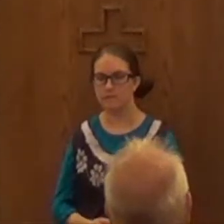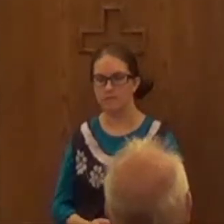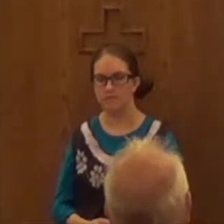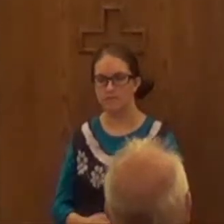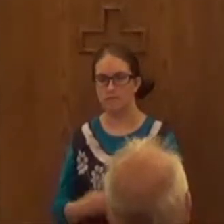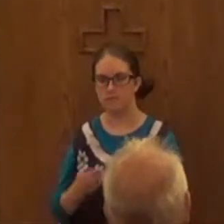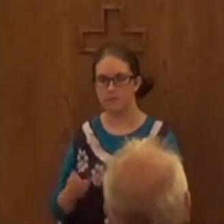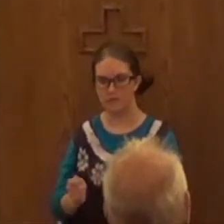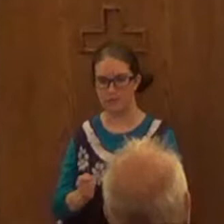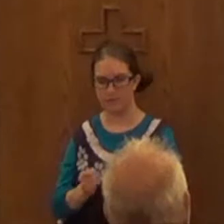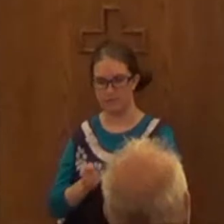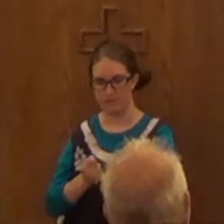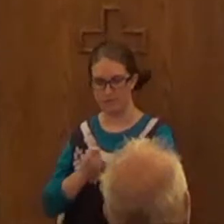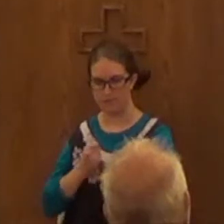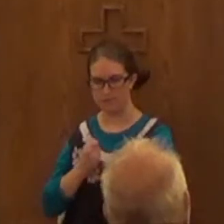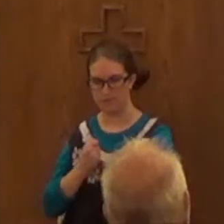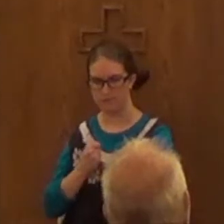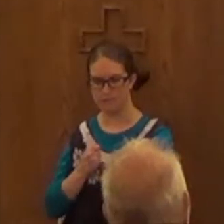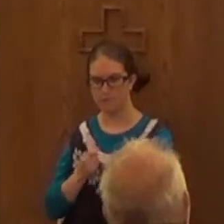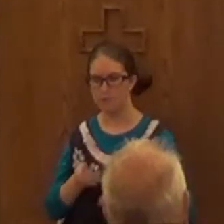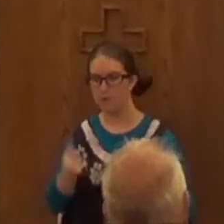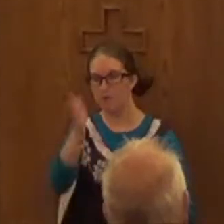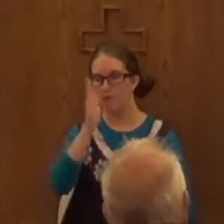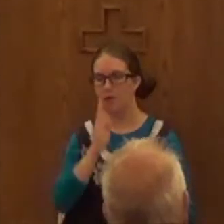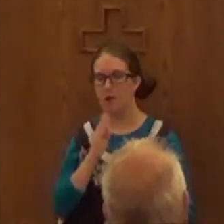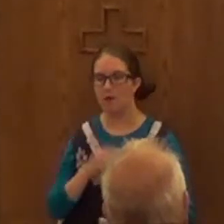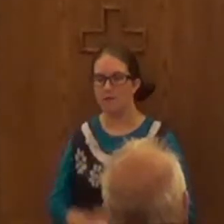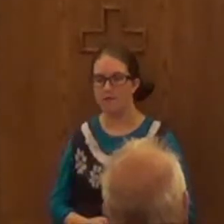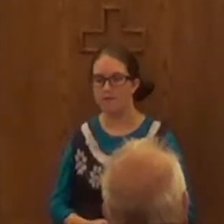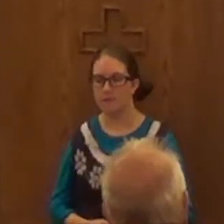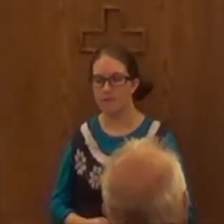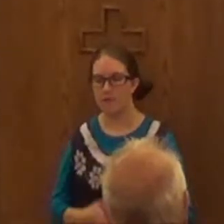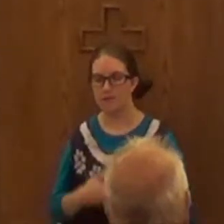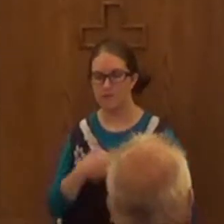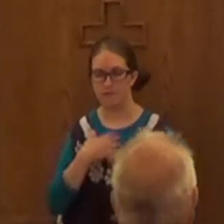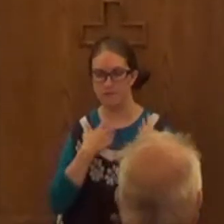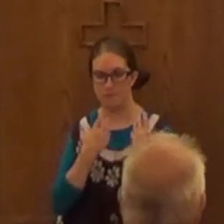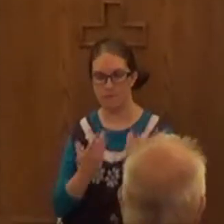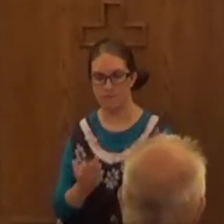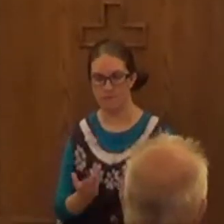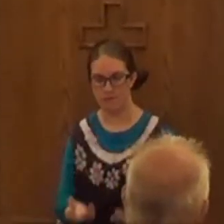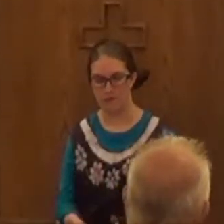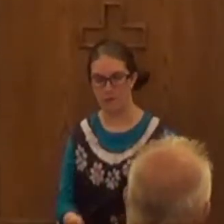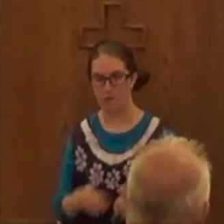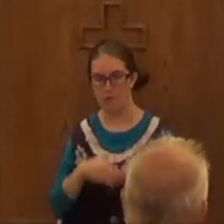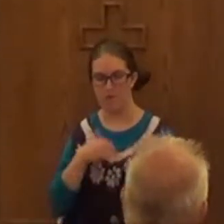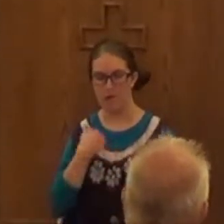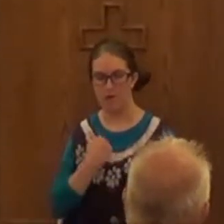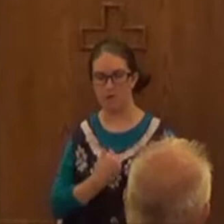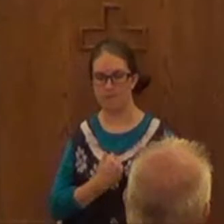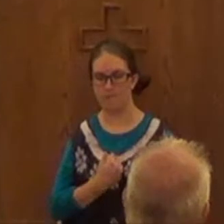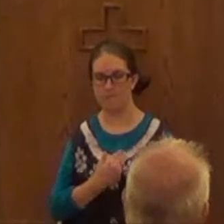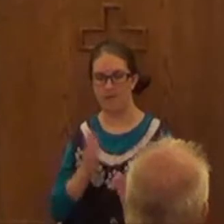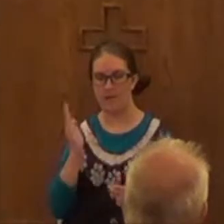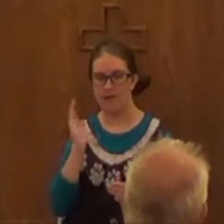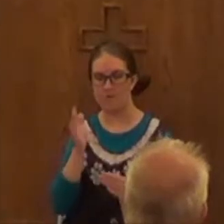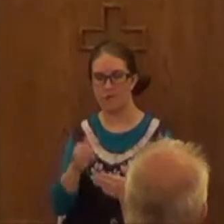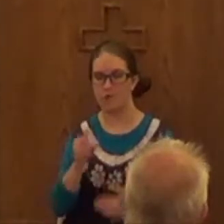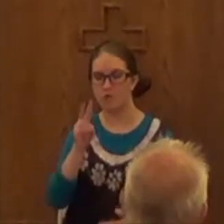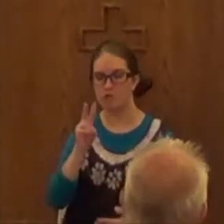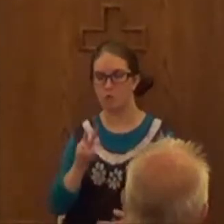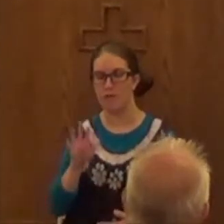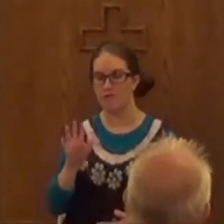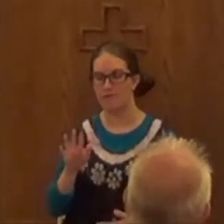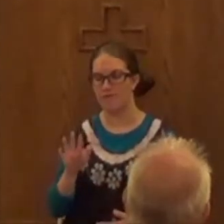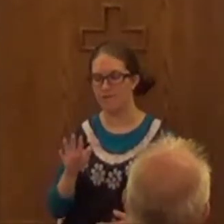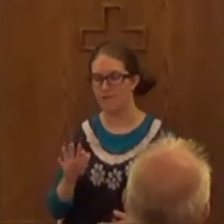This leads us to what God has laid on my heart. After 25